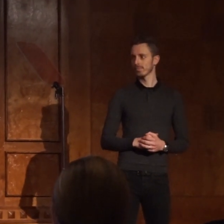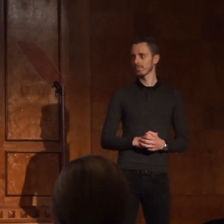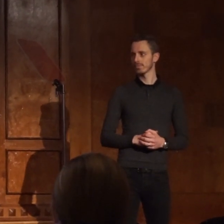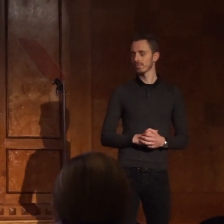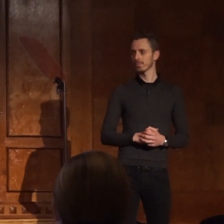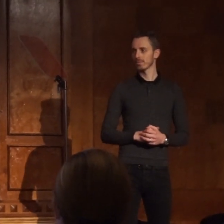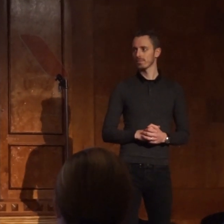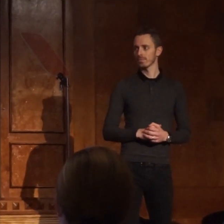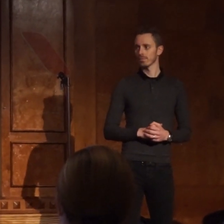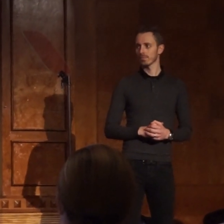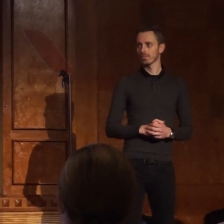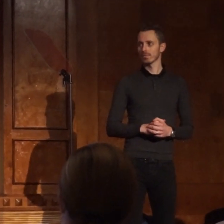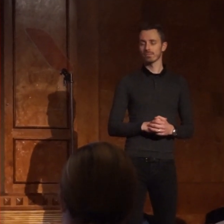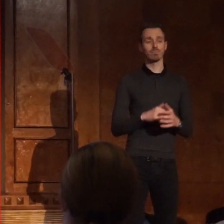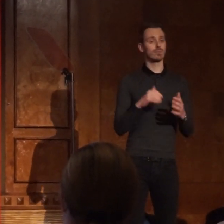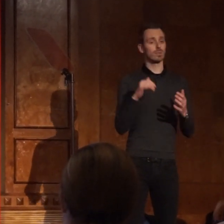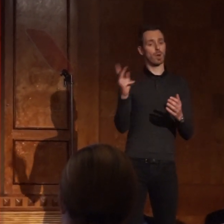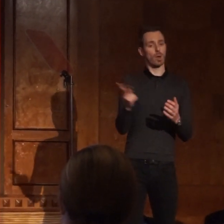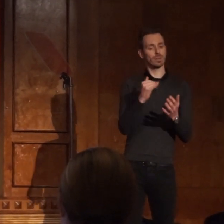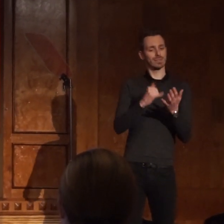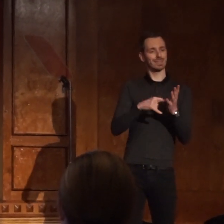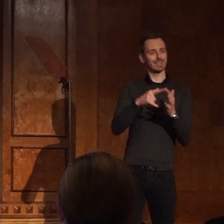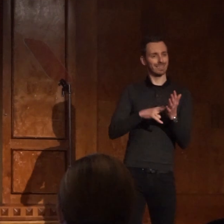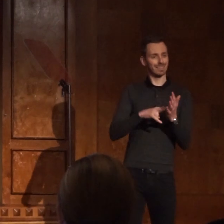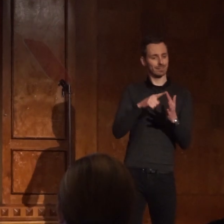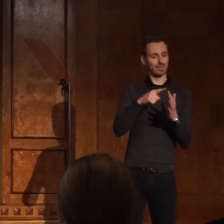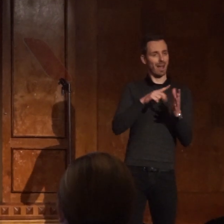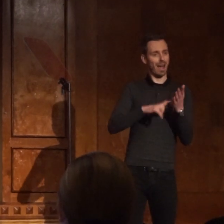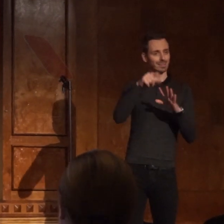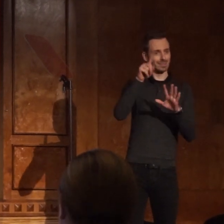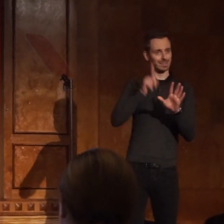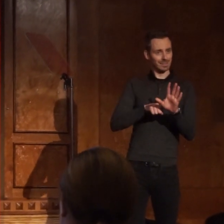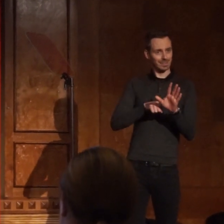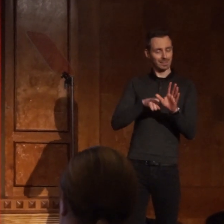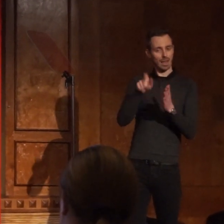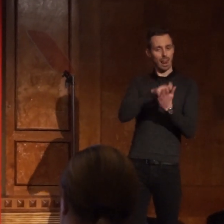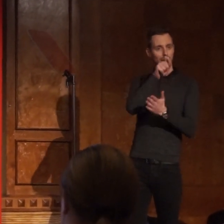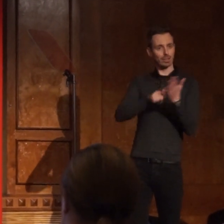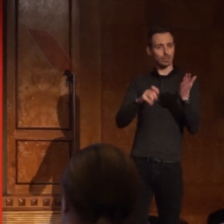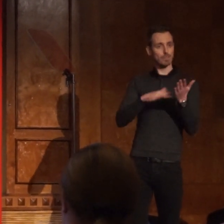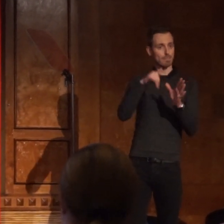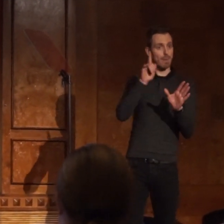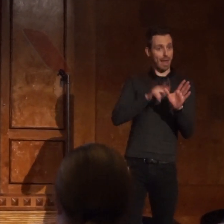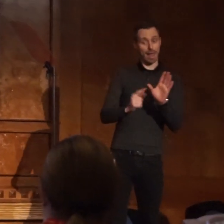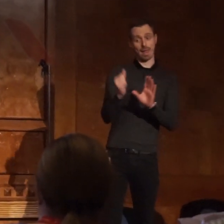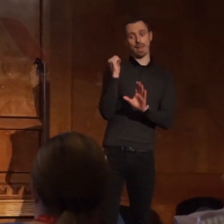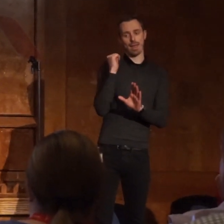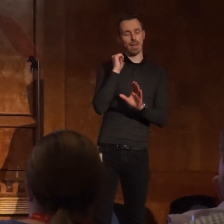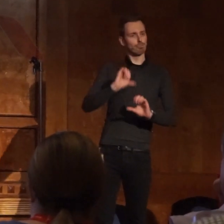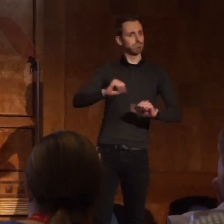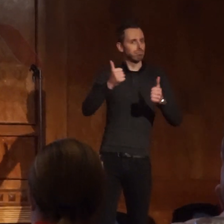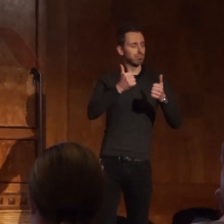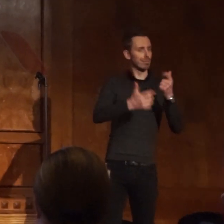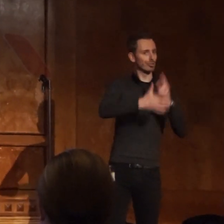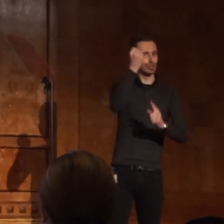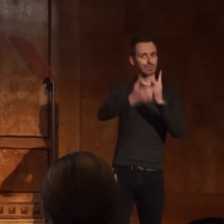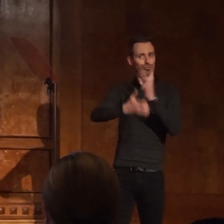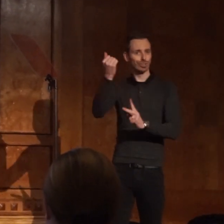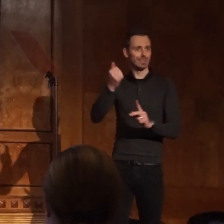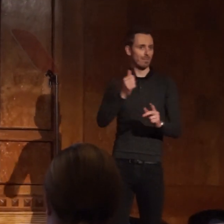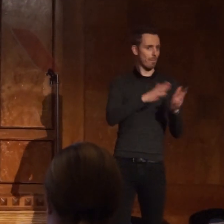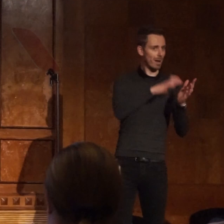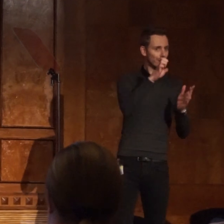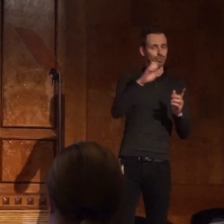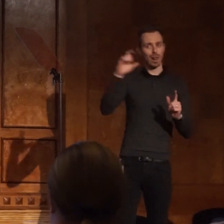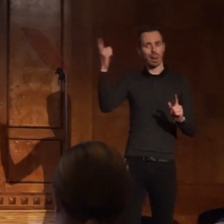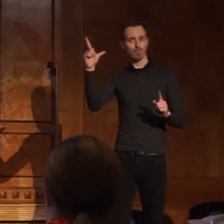do. Steve and Andy's elections in May were brilliant results for Liverpool and Greater Manchester, but also great results for our